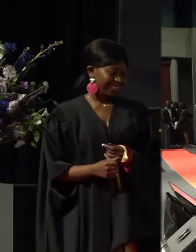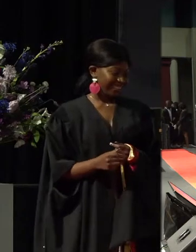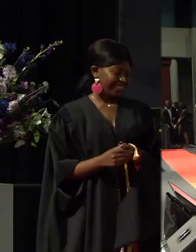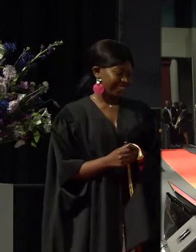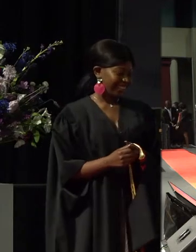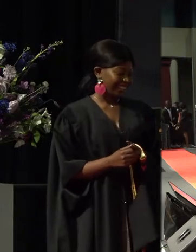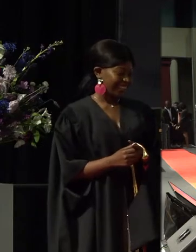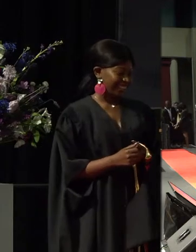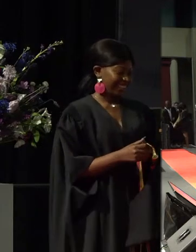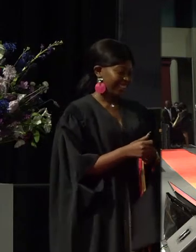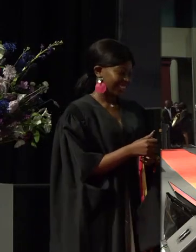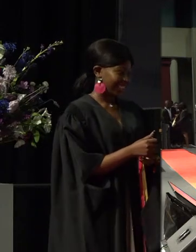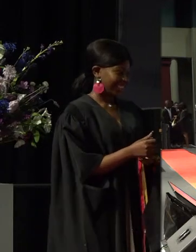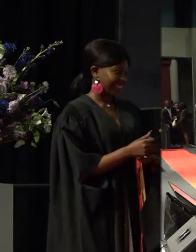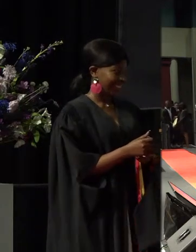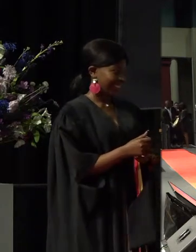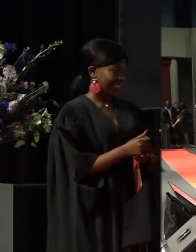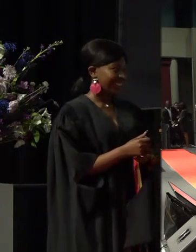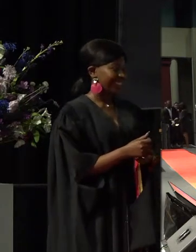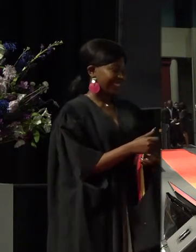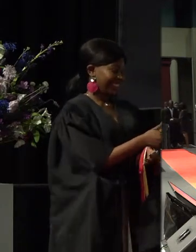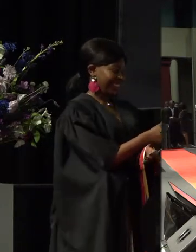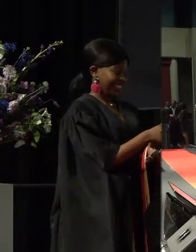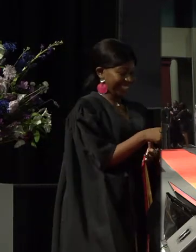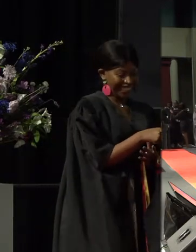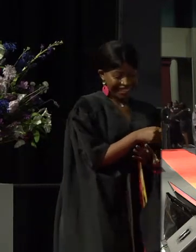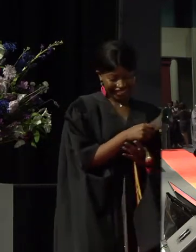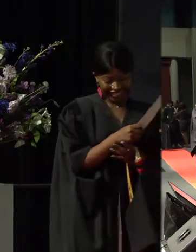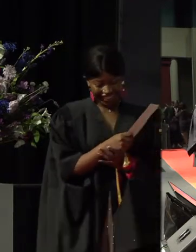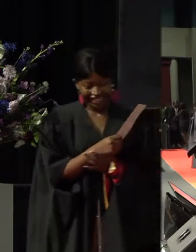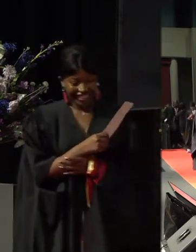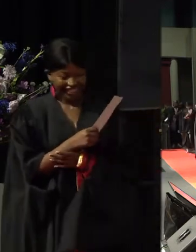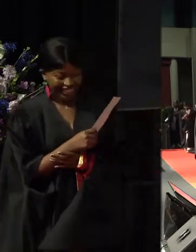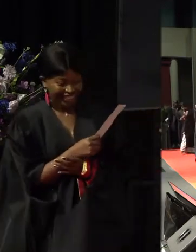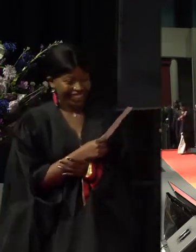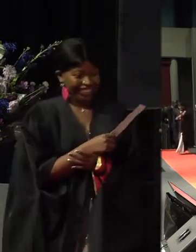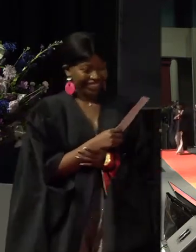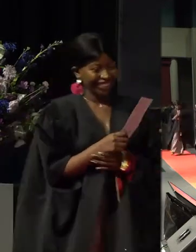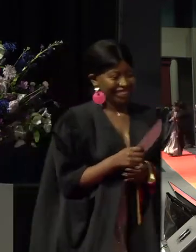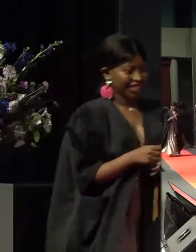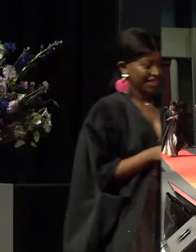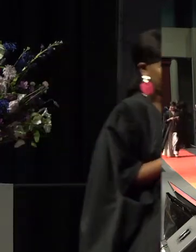Zolega Spogazi Hlongwane.